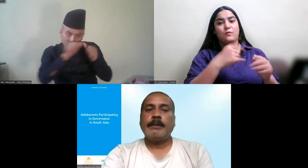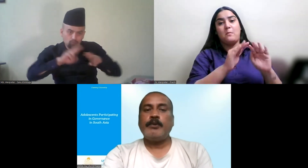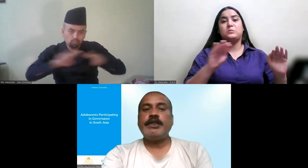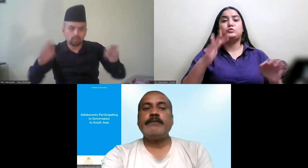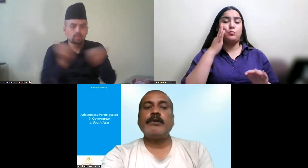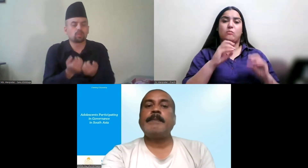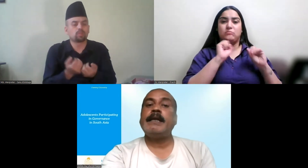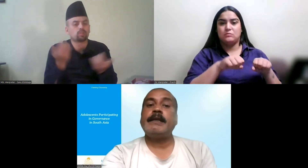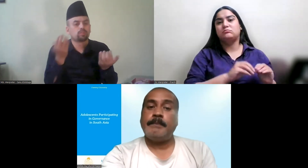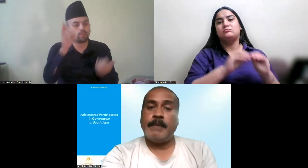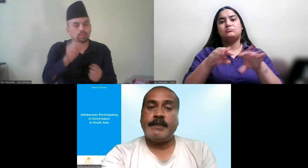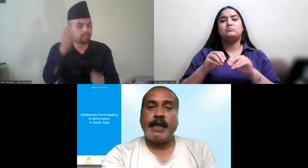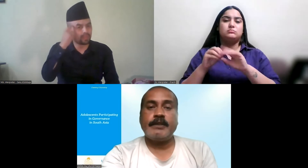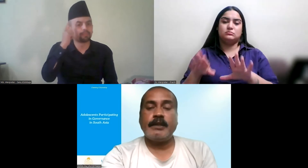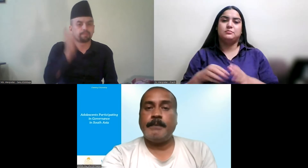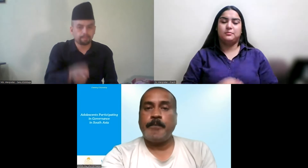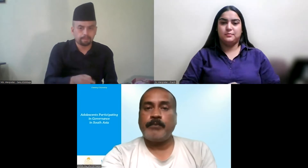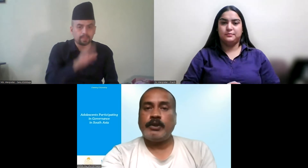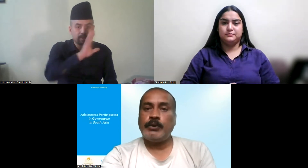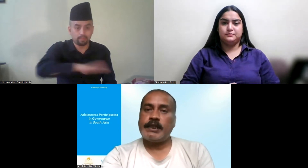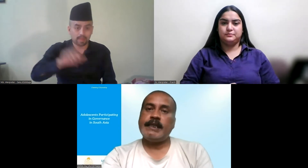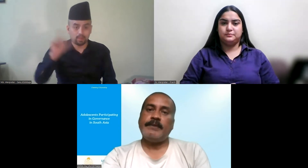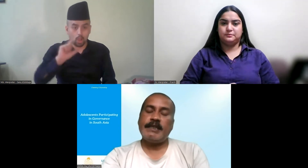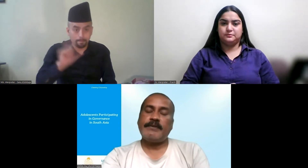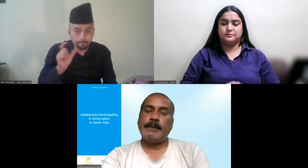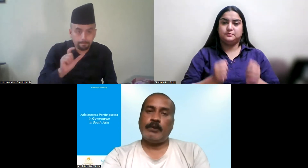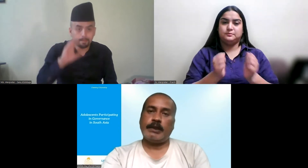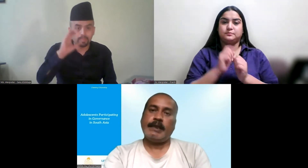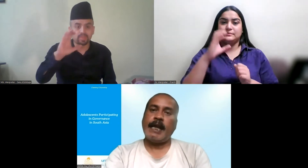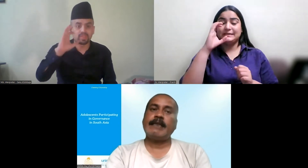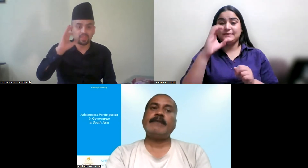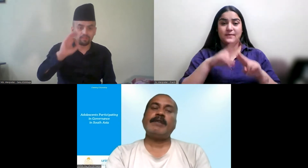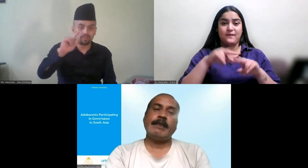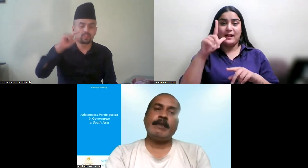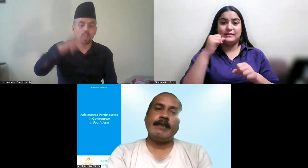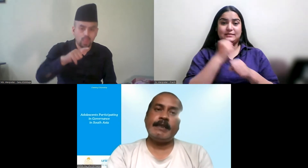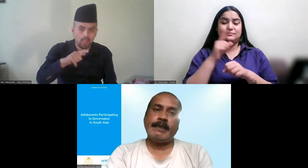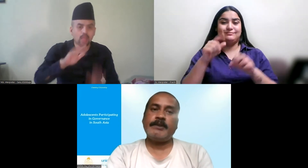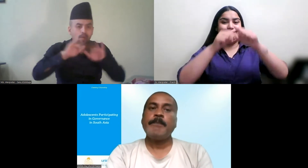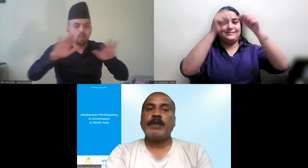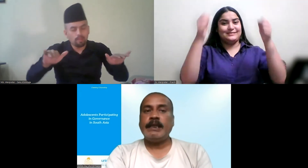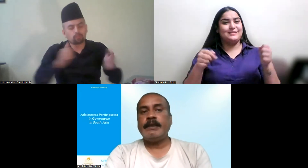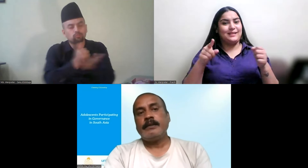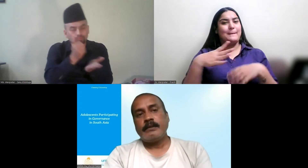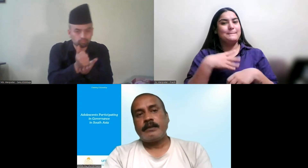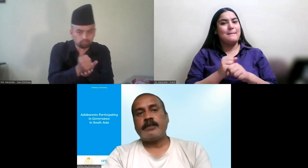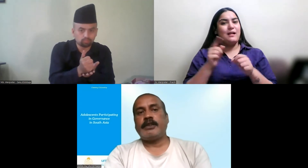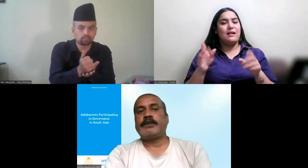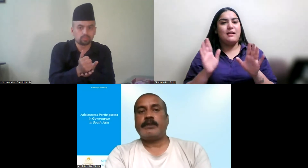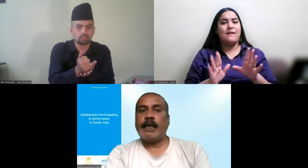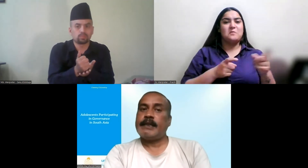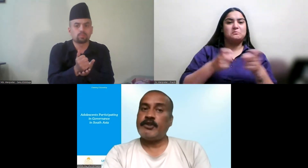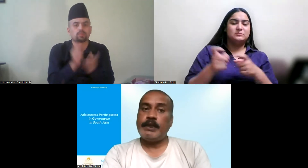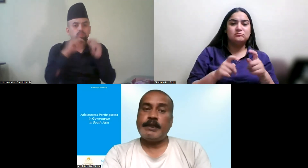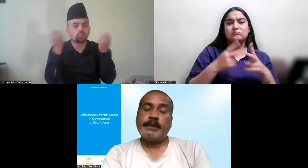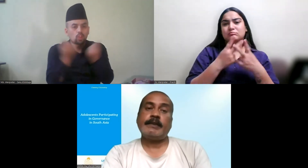The positive role played by Child Club through CFLG framework, like different initiatives in sectors